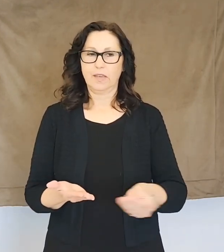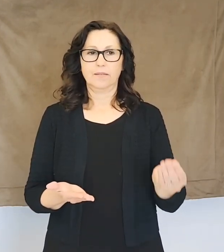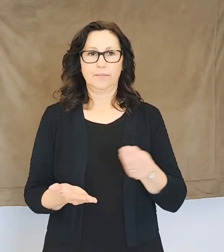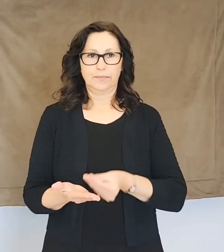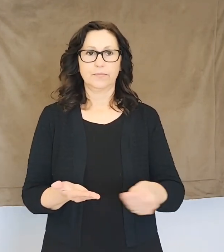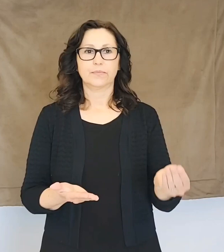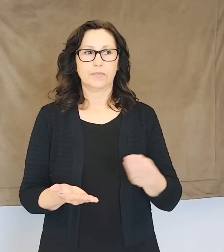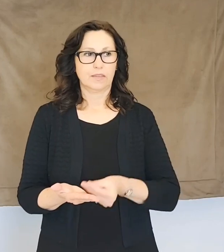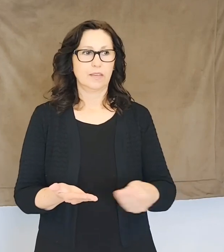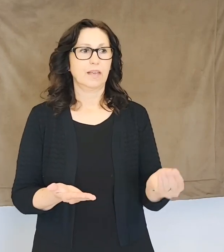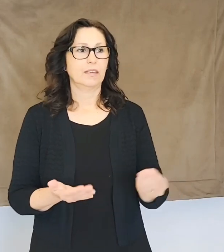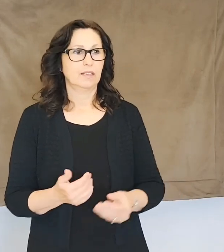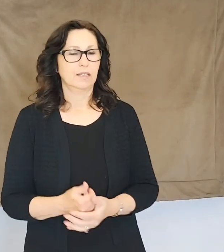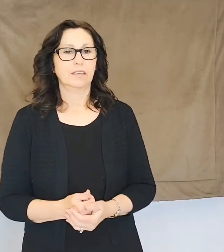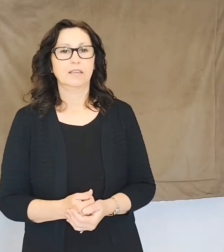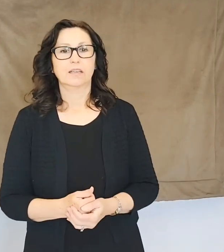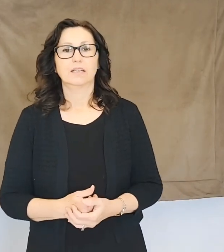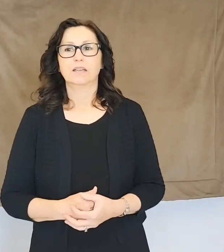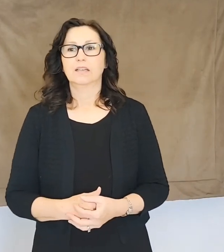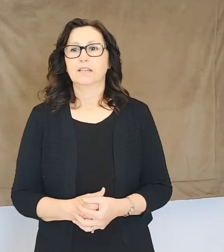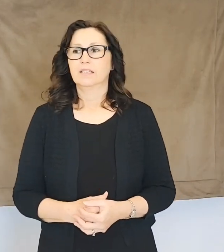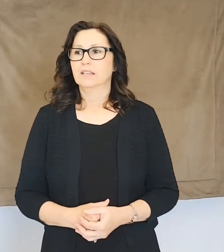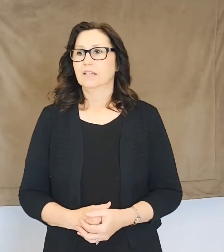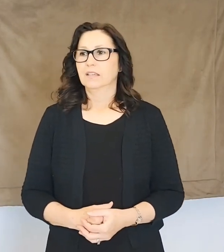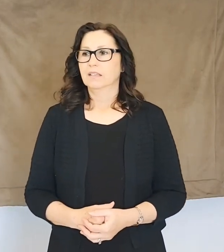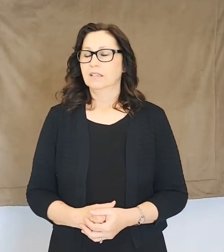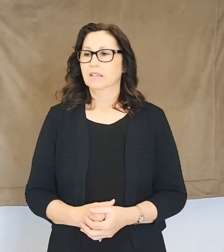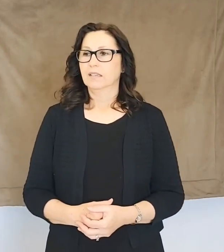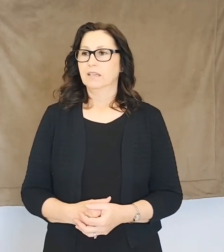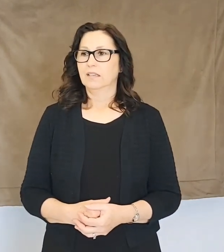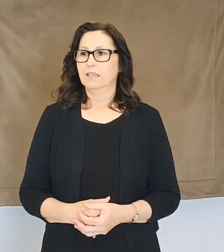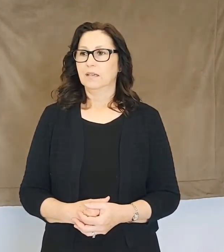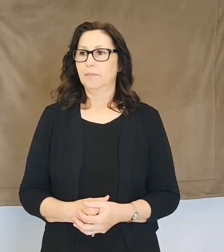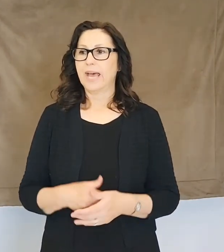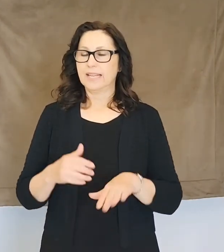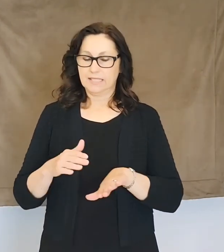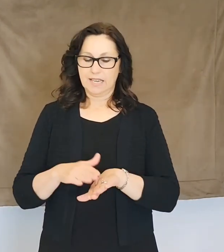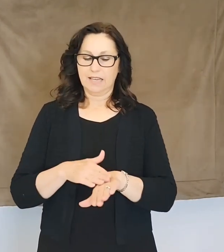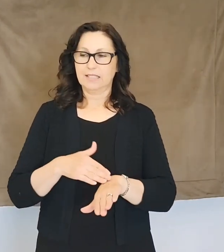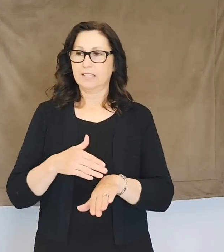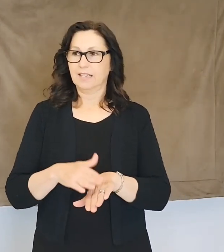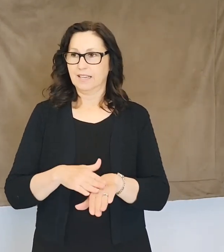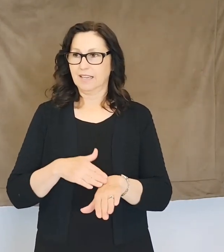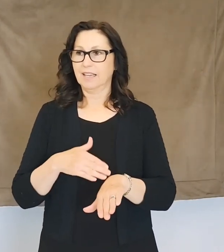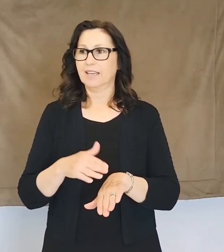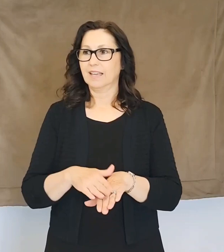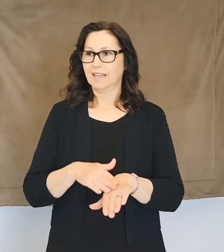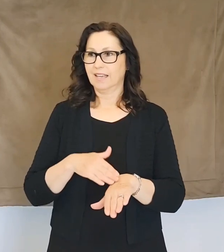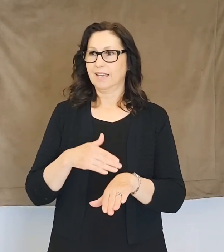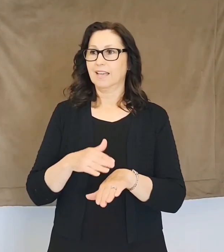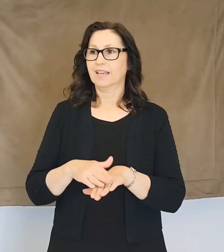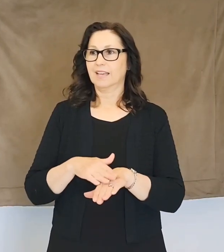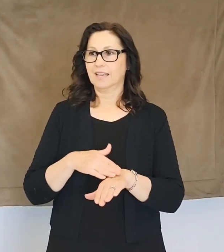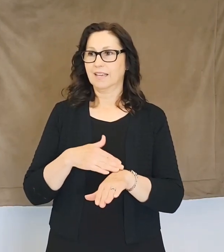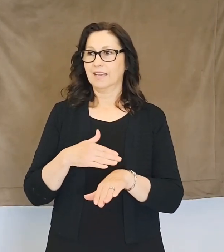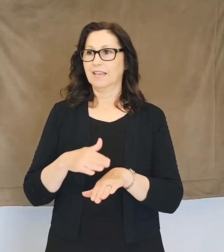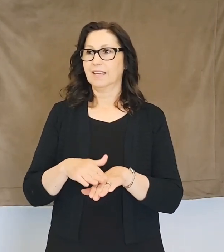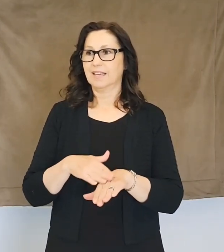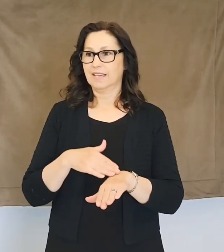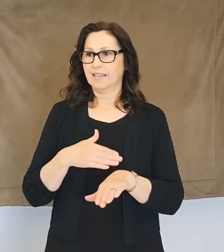Yeah. Okay. Is there a sign for pets? Pets, yes. You have to, like, spell reptile or, like, pets?